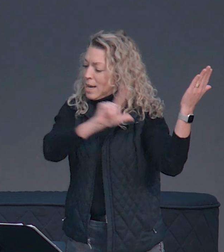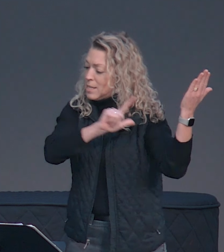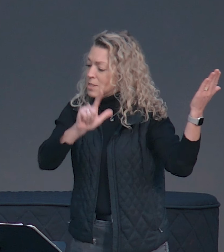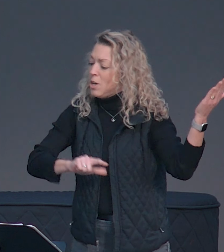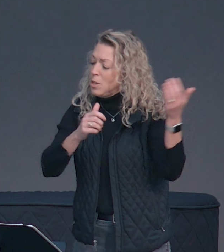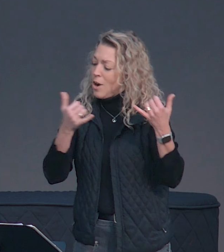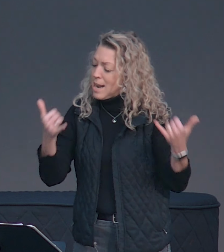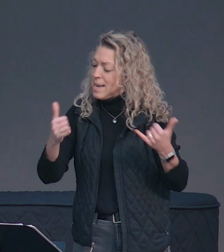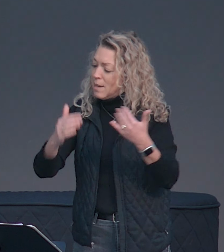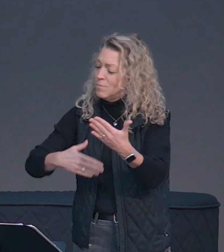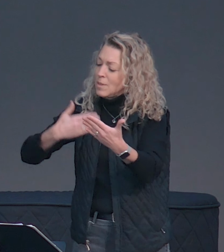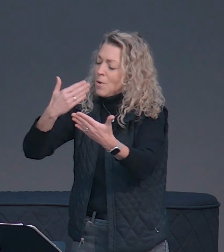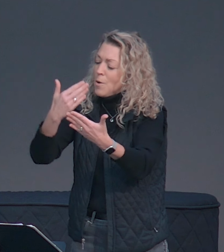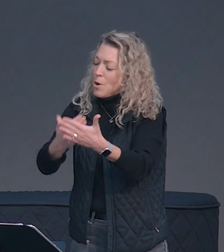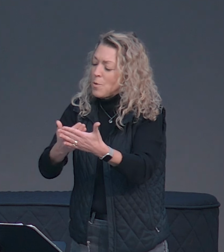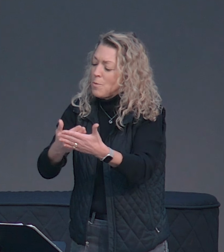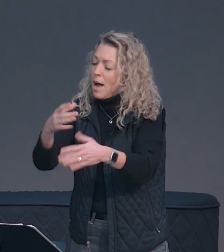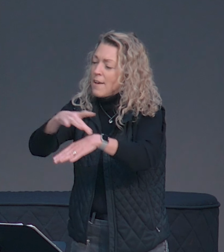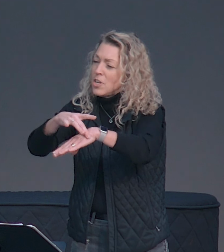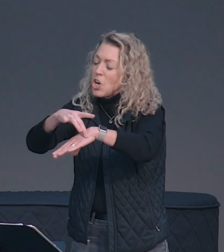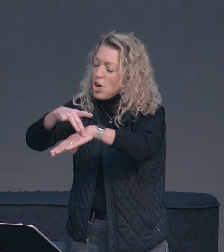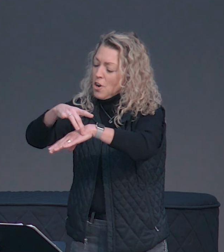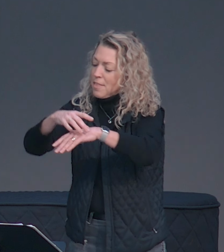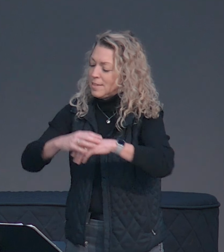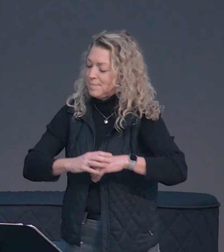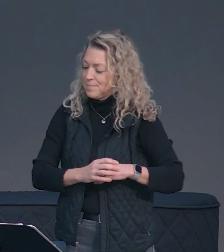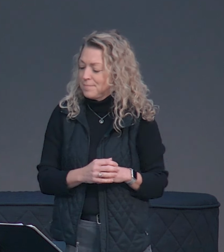Christ the Lord has come to me